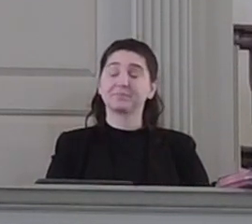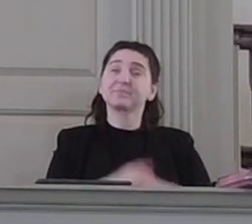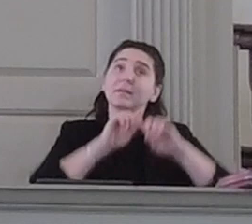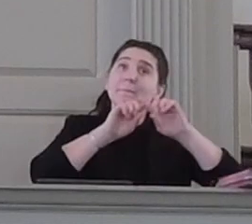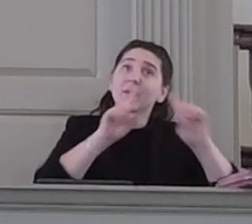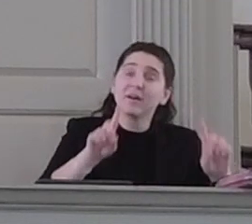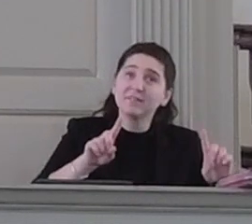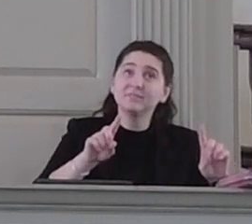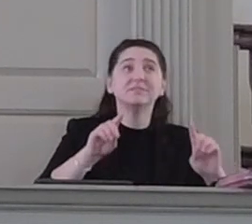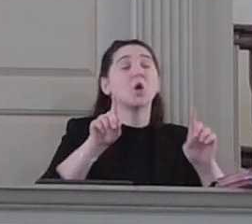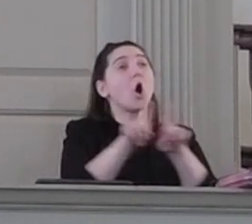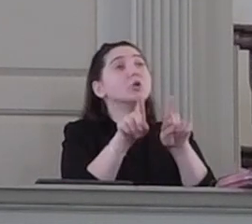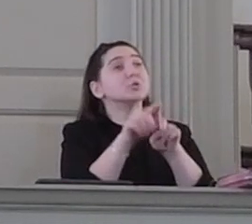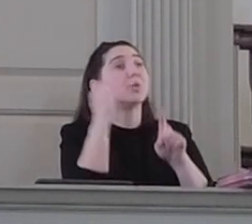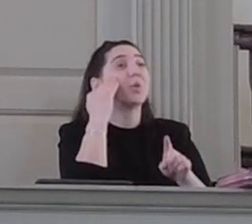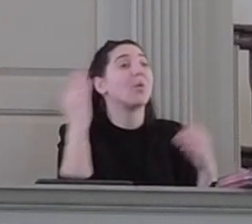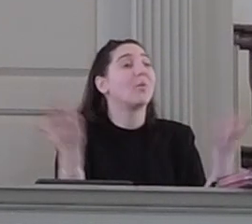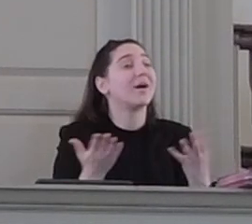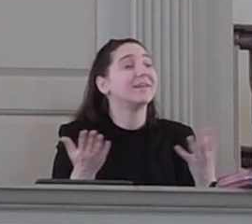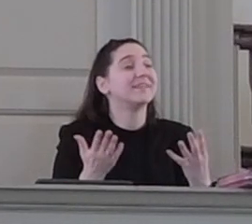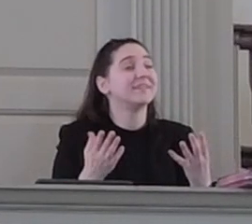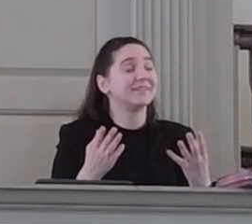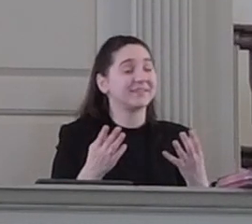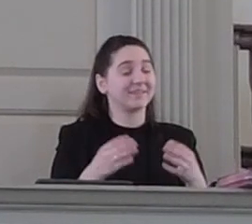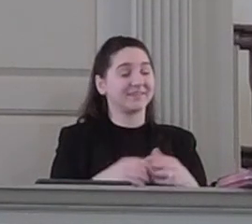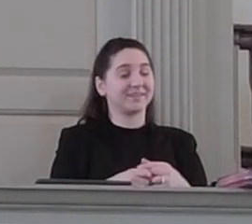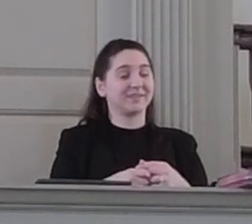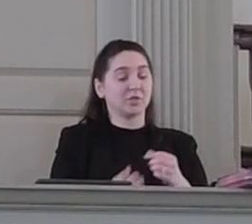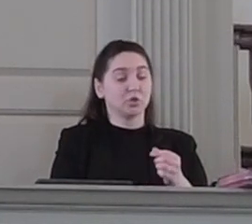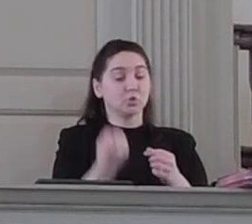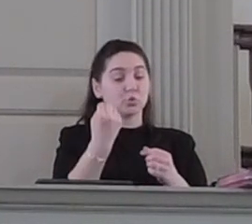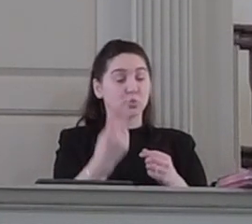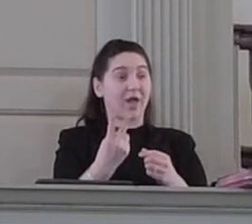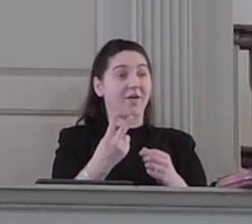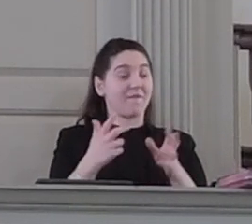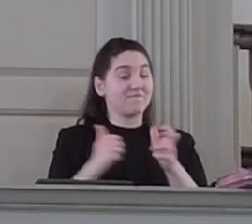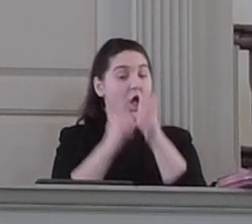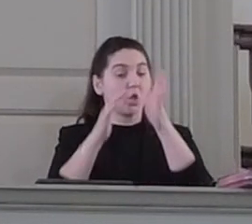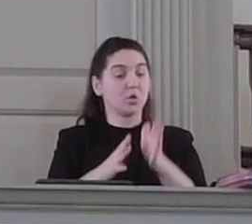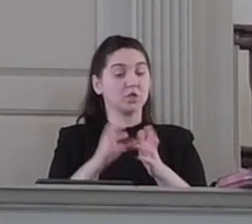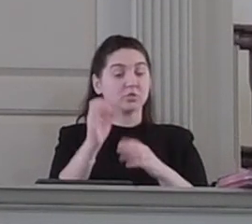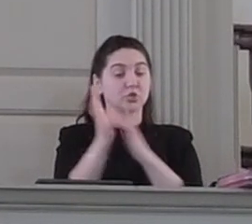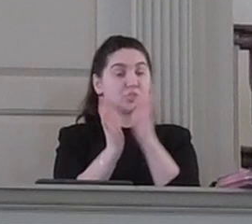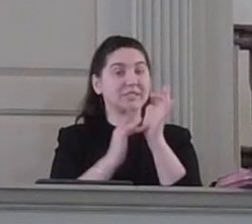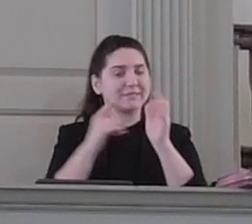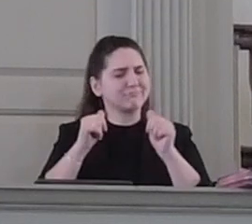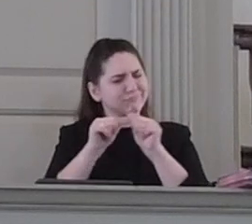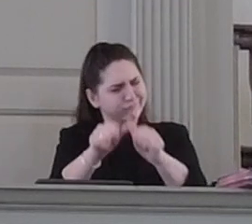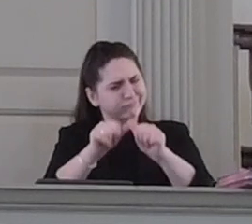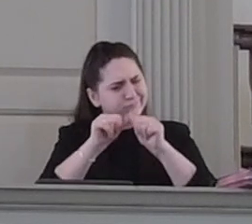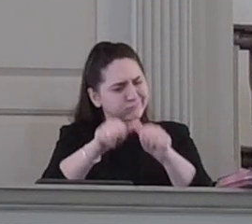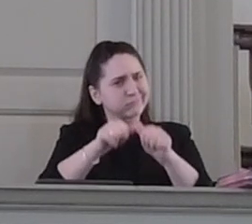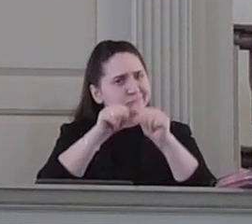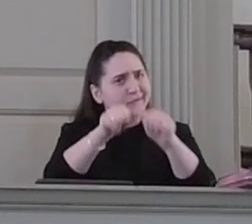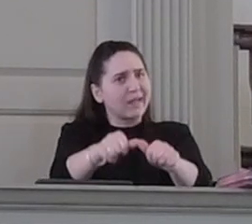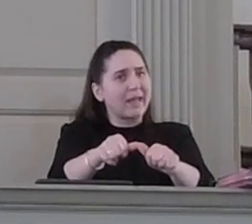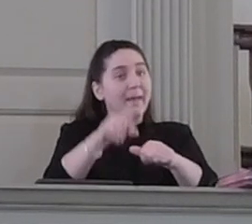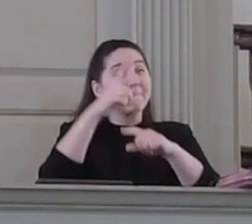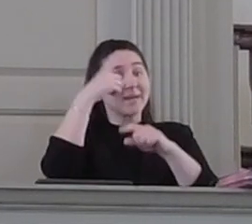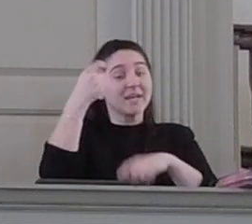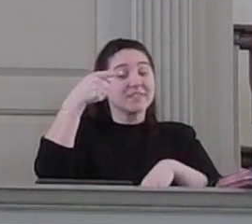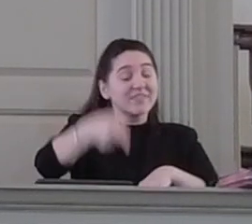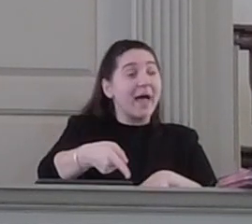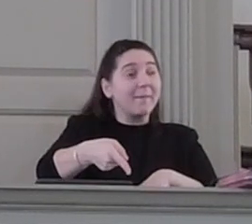But we also know that they kept going. And because of them, we are here and we can keep going.